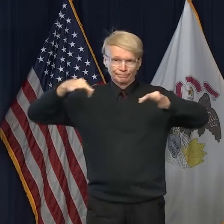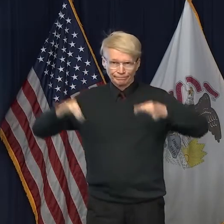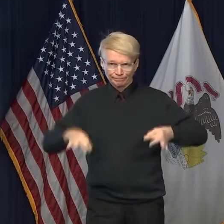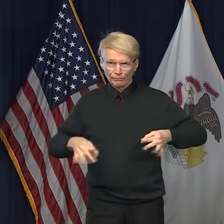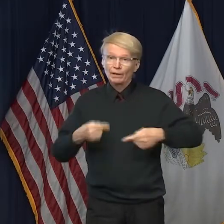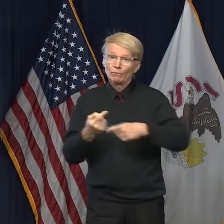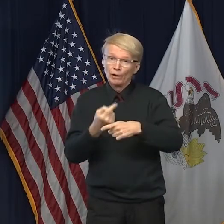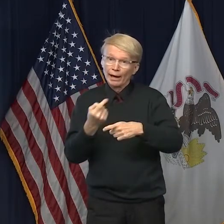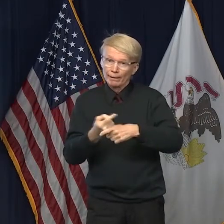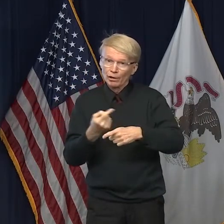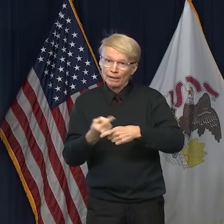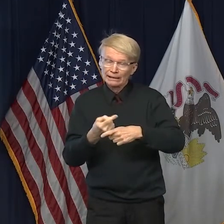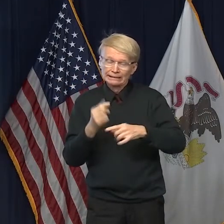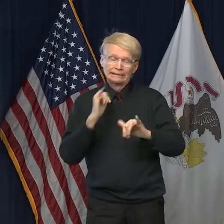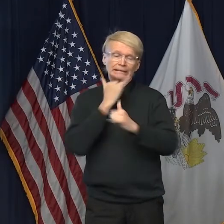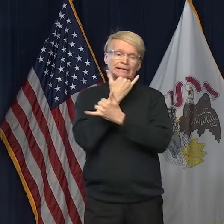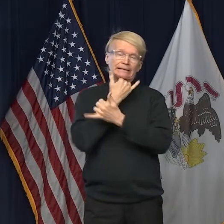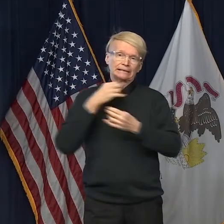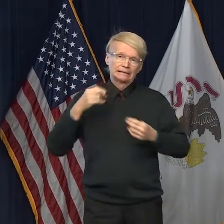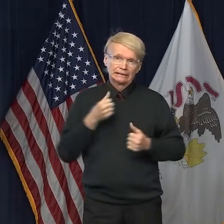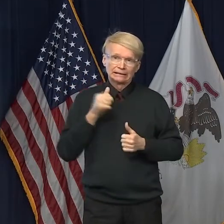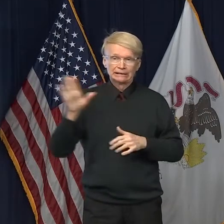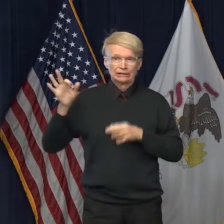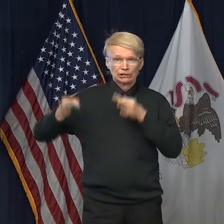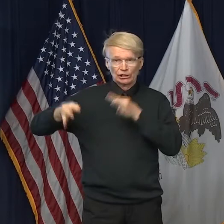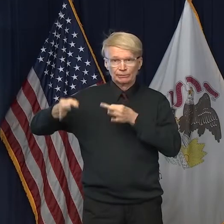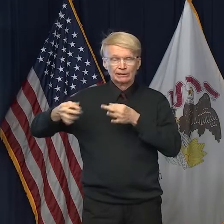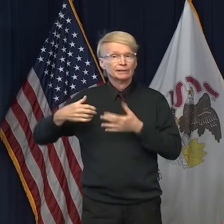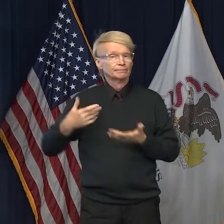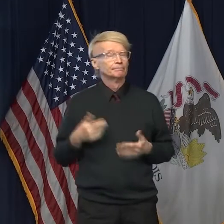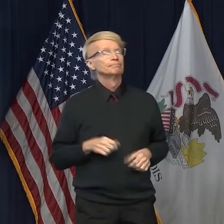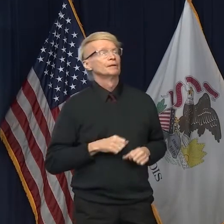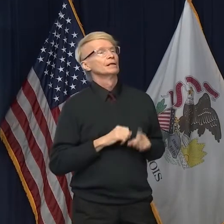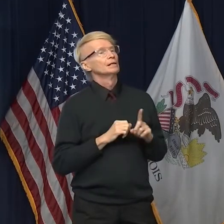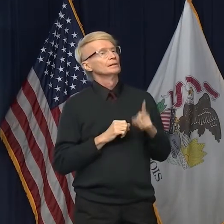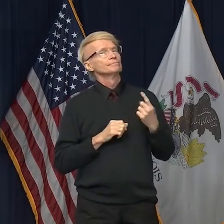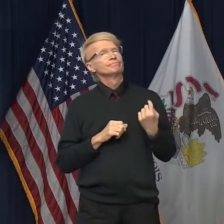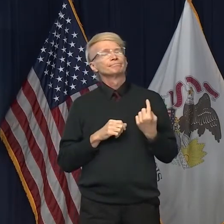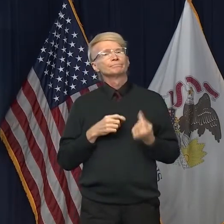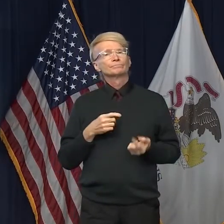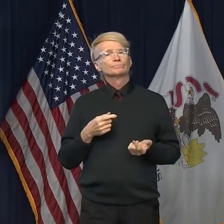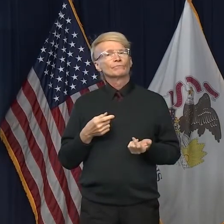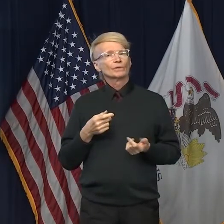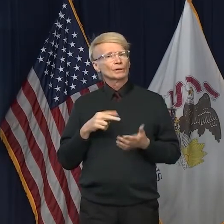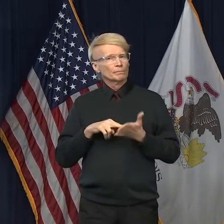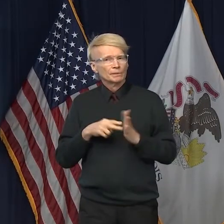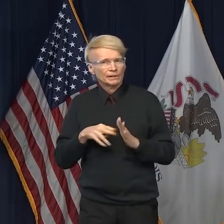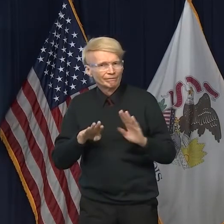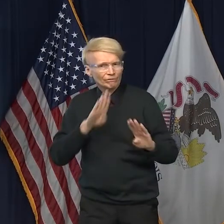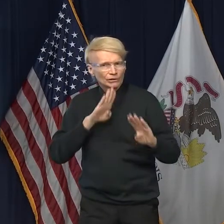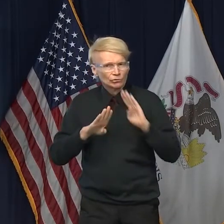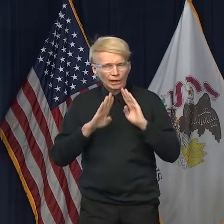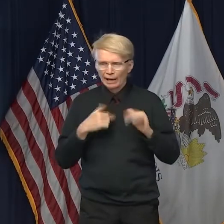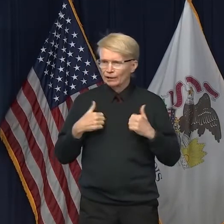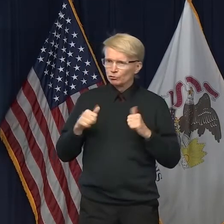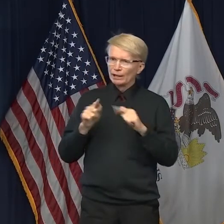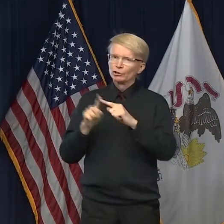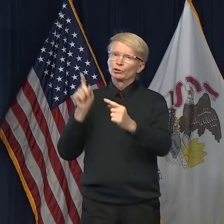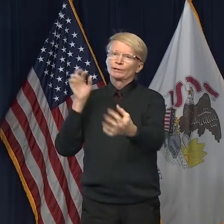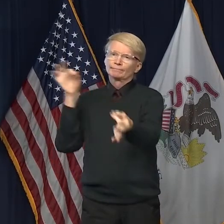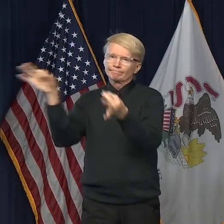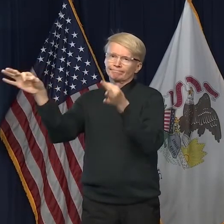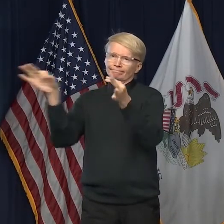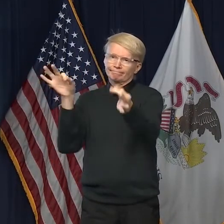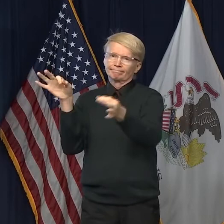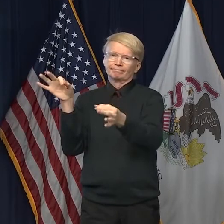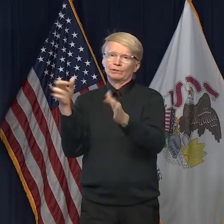was an error in judgment, and I think it was a tremendous one. Is it frustrating to you, though, as you try to impose these mitigations and enforce